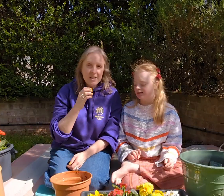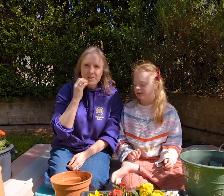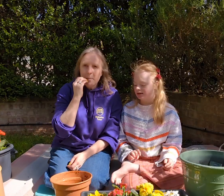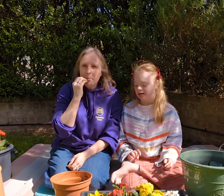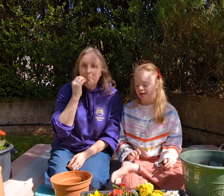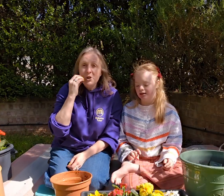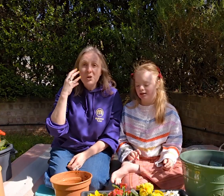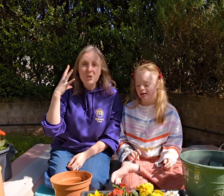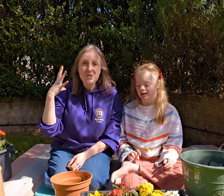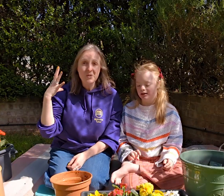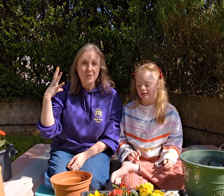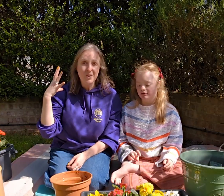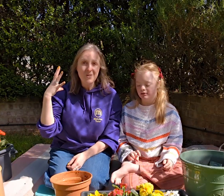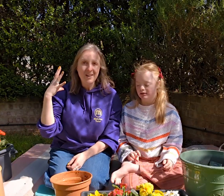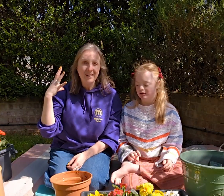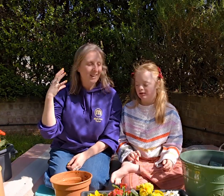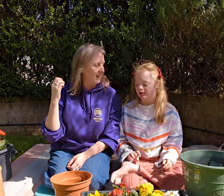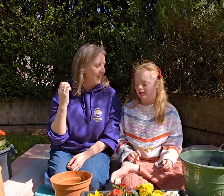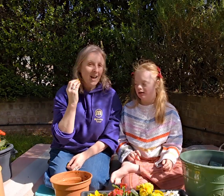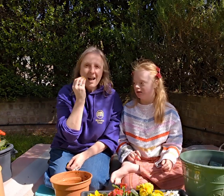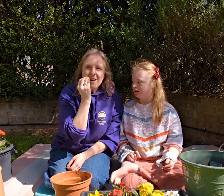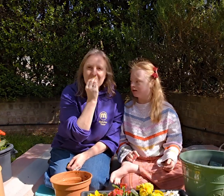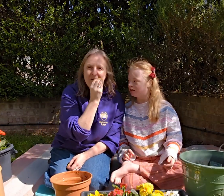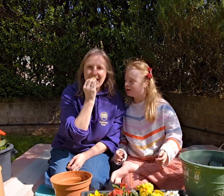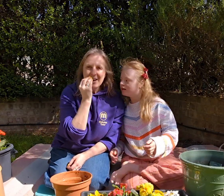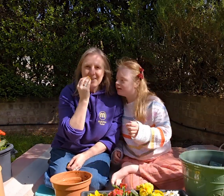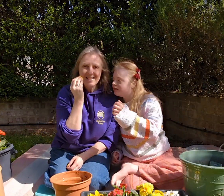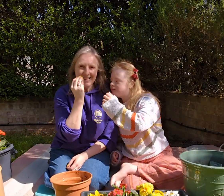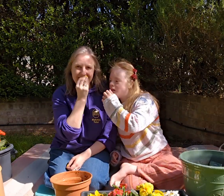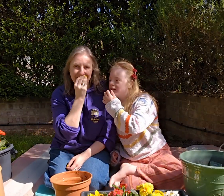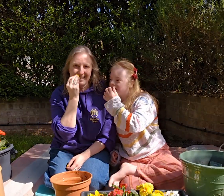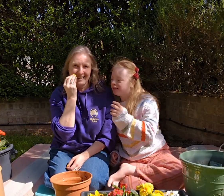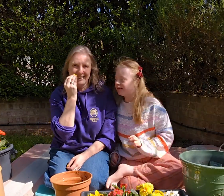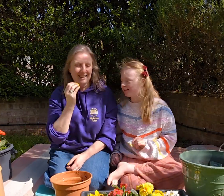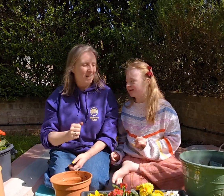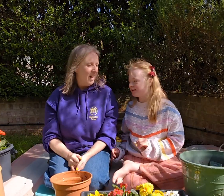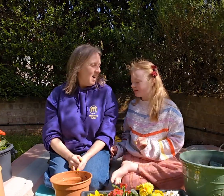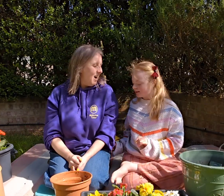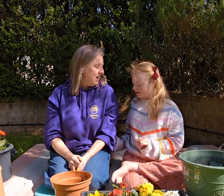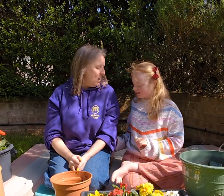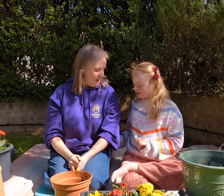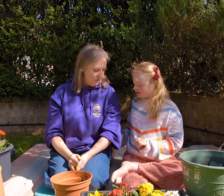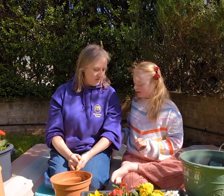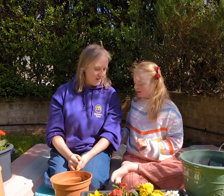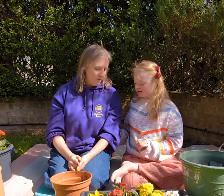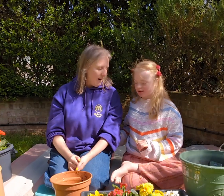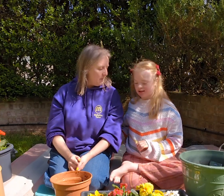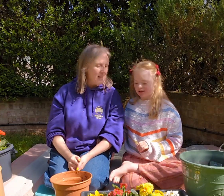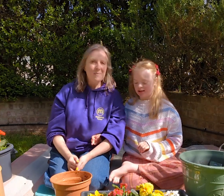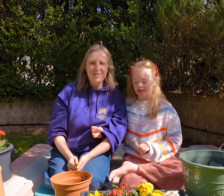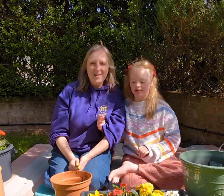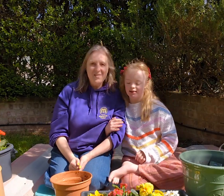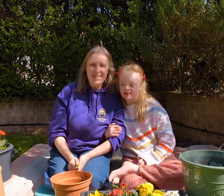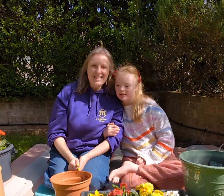some beautiful flowers. I can't wait for the sunflowers, they're my favourite. I